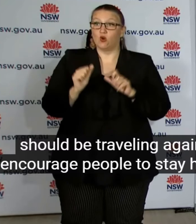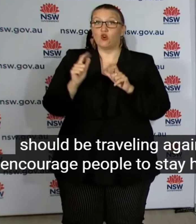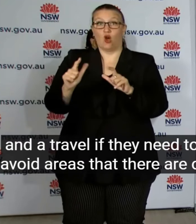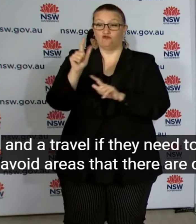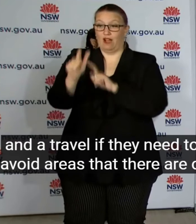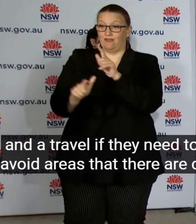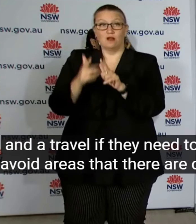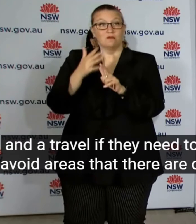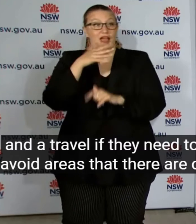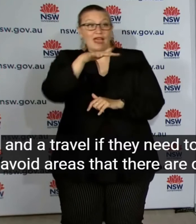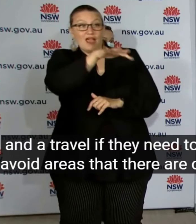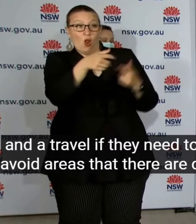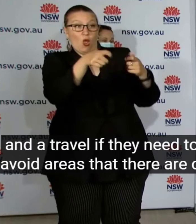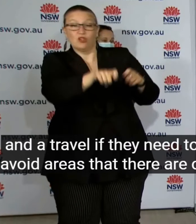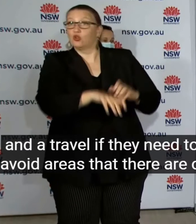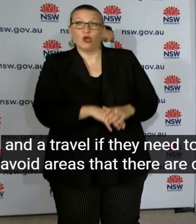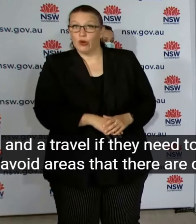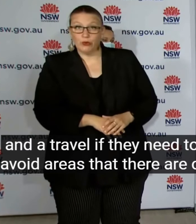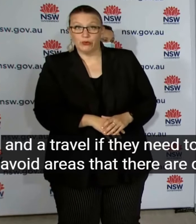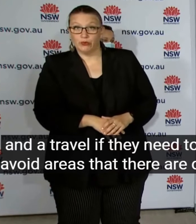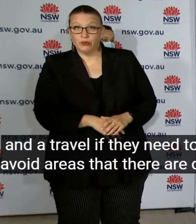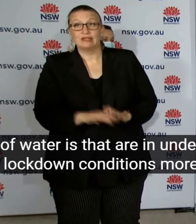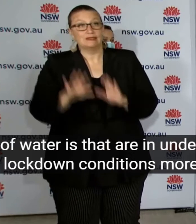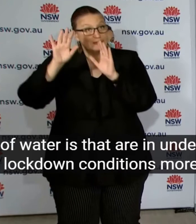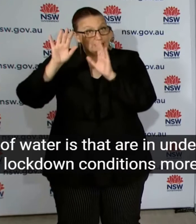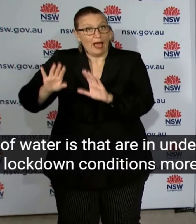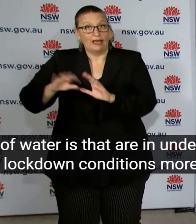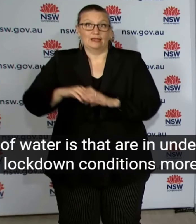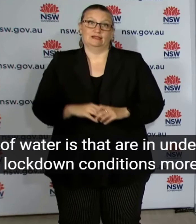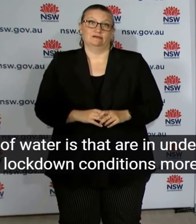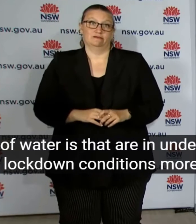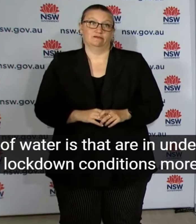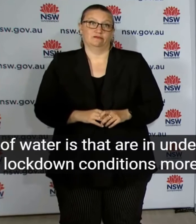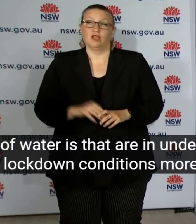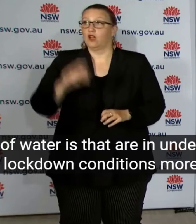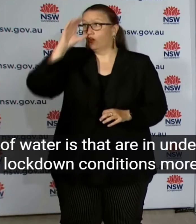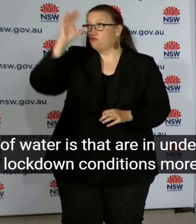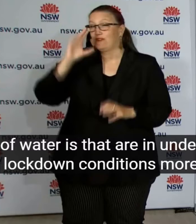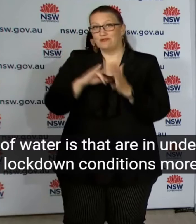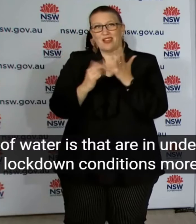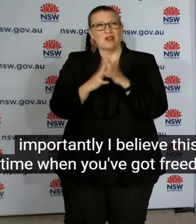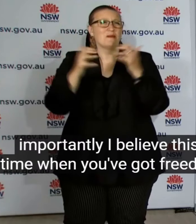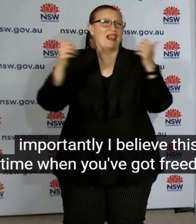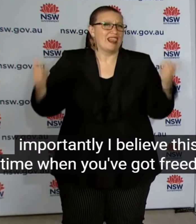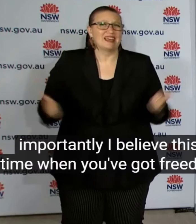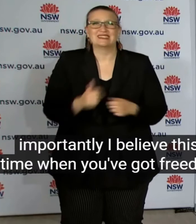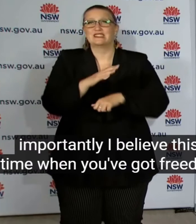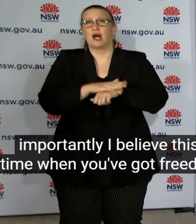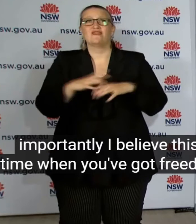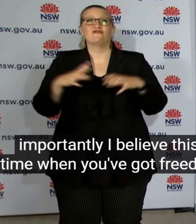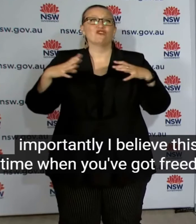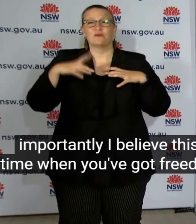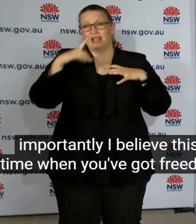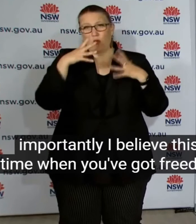importantly, I believe this is a time when you've got freedoms in some parts of regional New South Wales. Stay home and spend that time with family, because it is a freedom that you